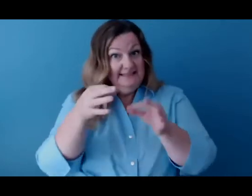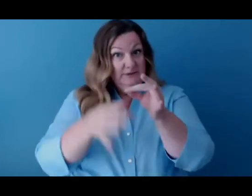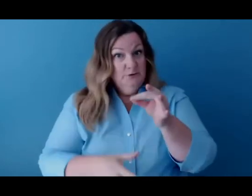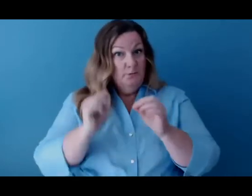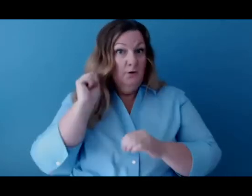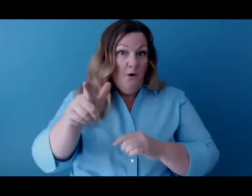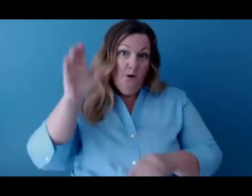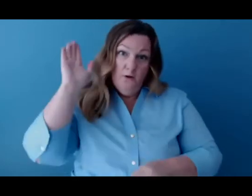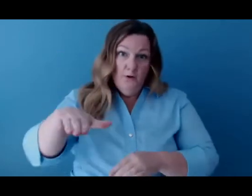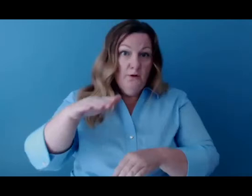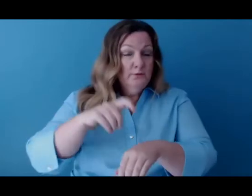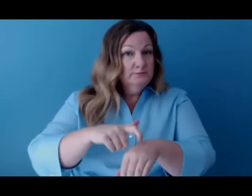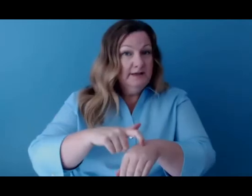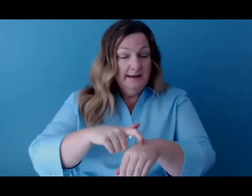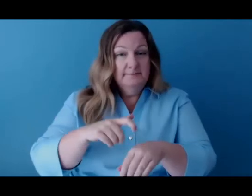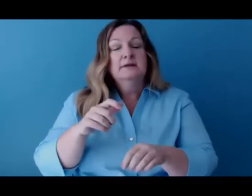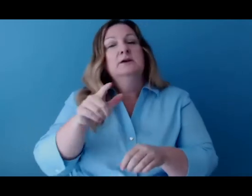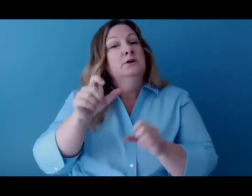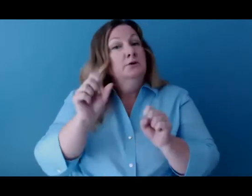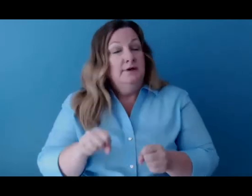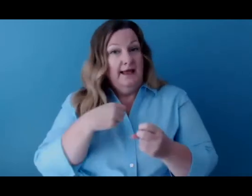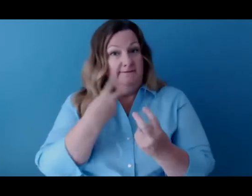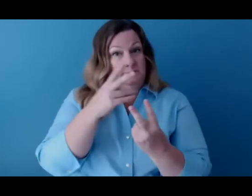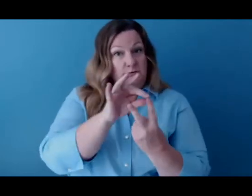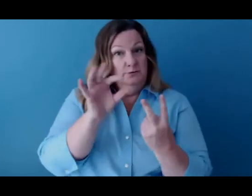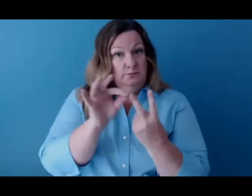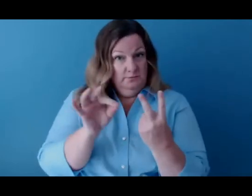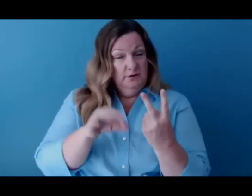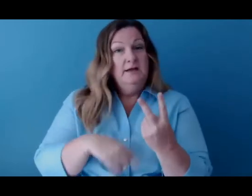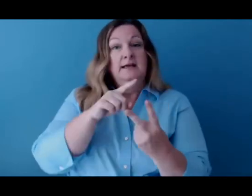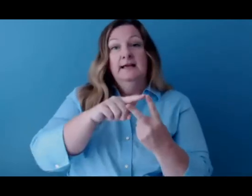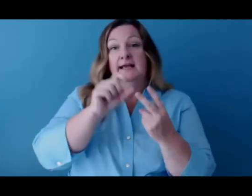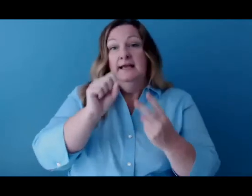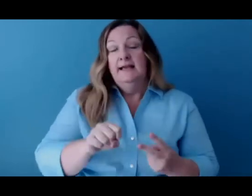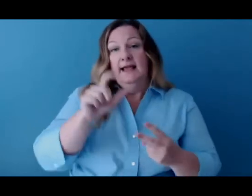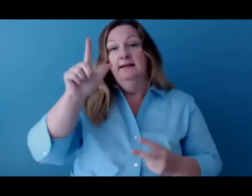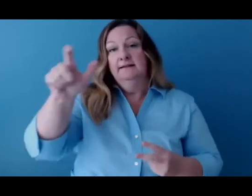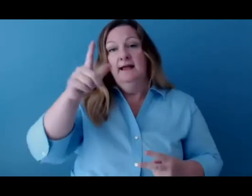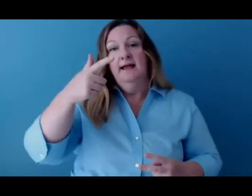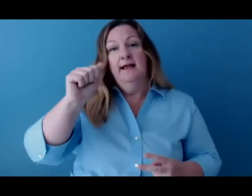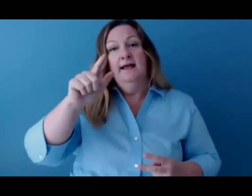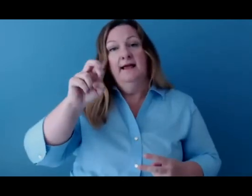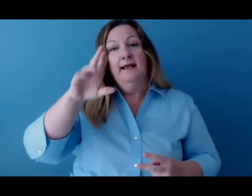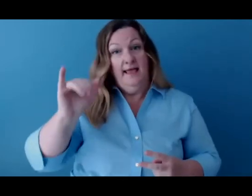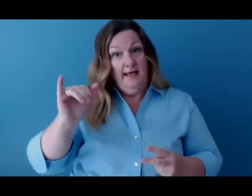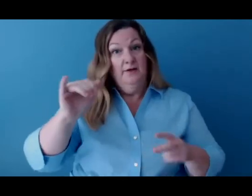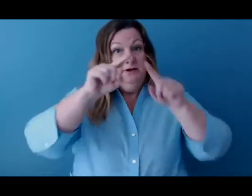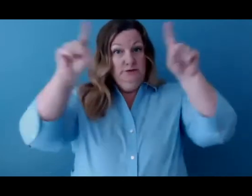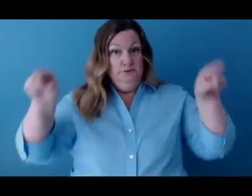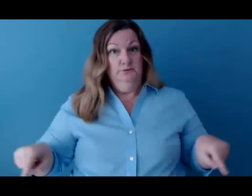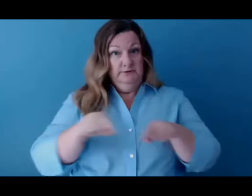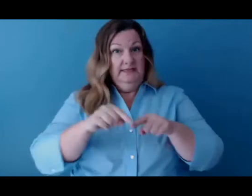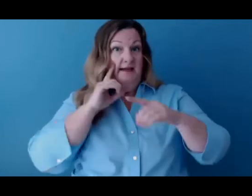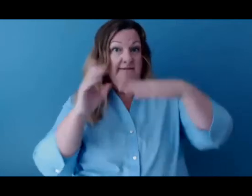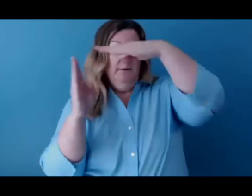interpreting, you can either choose to view your Zoom screen in a gallery view, which you can find on the top right-hand corner of your